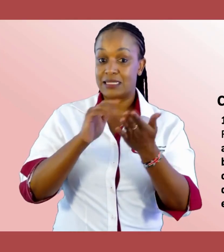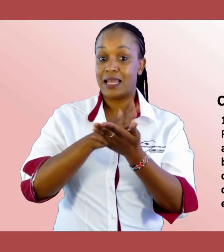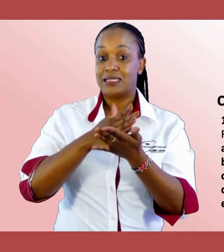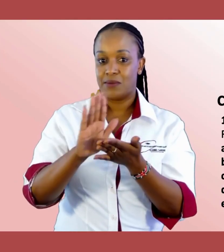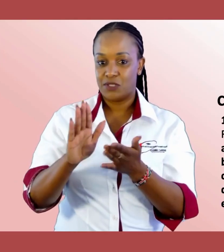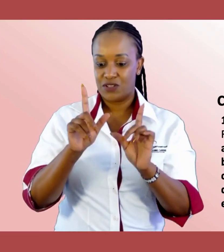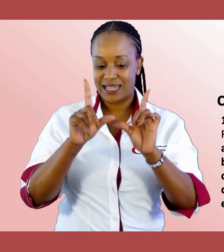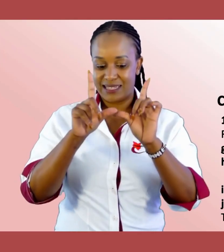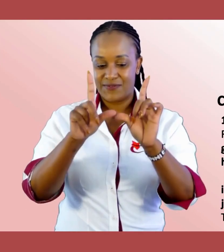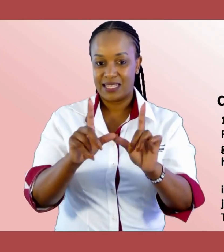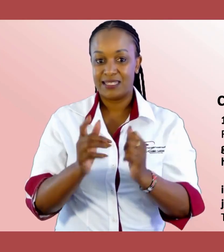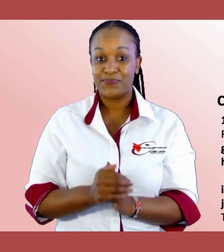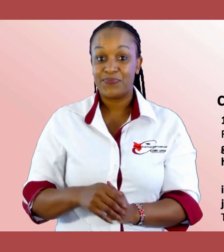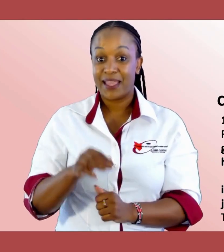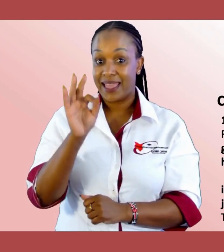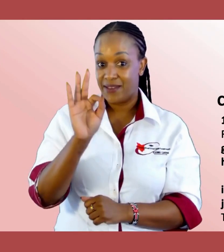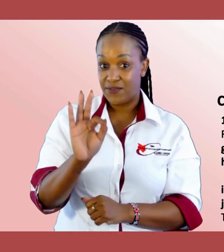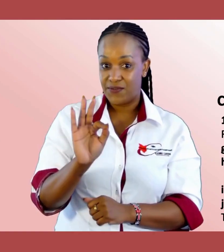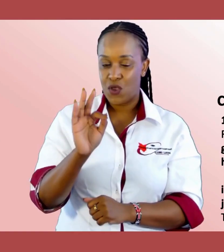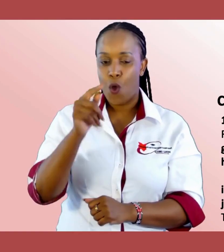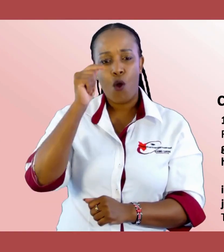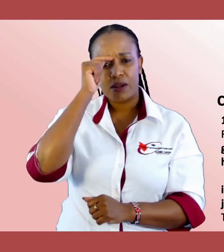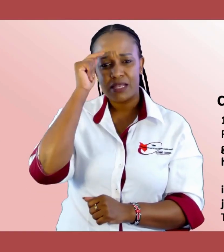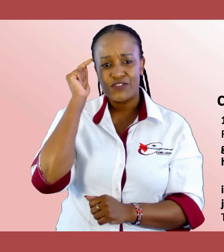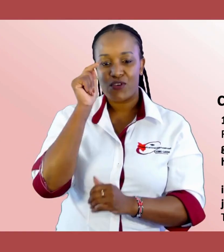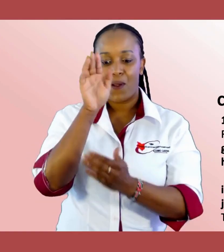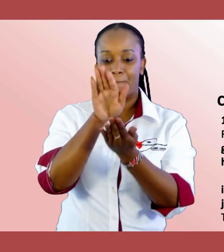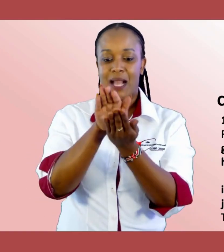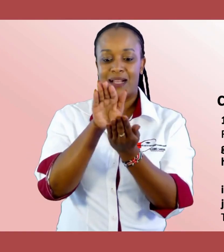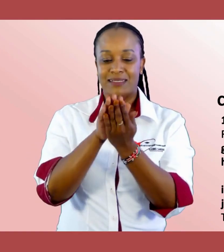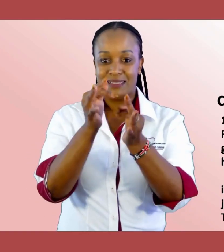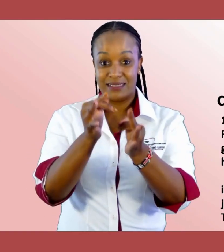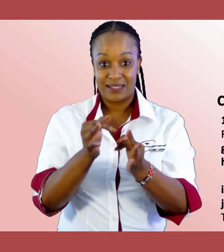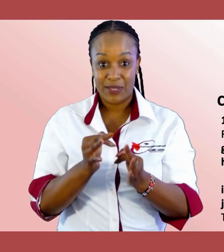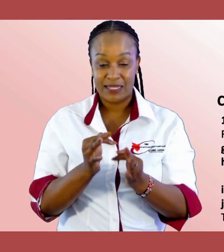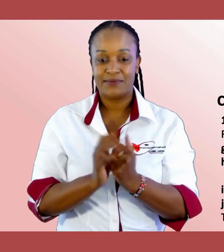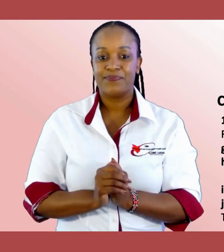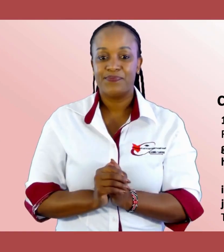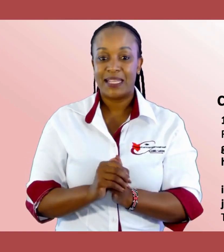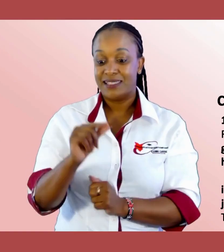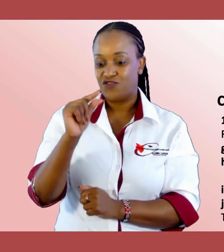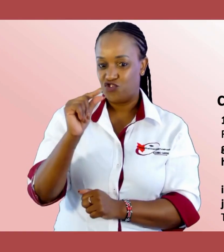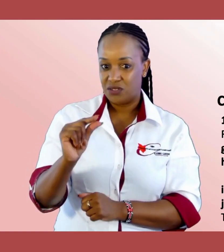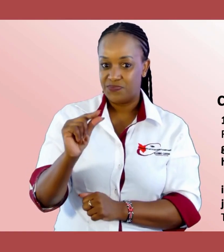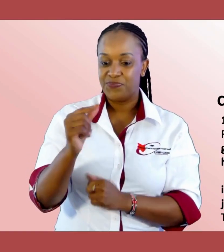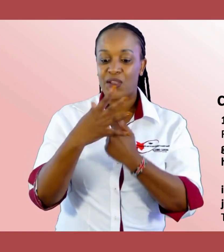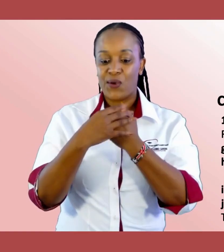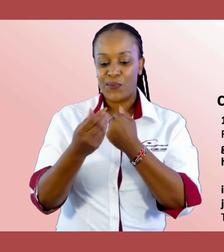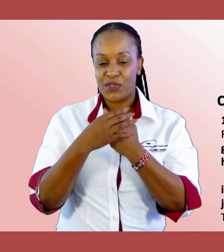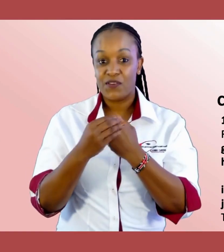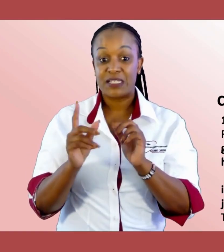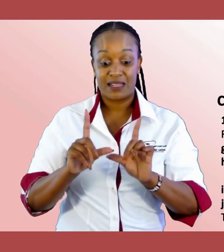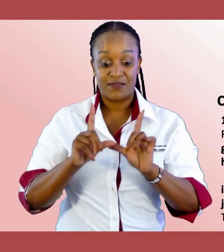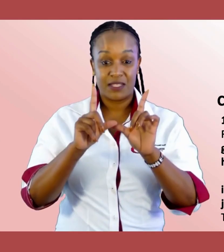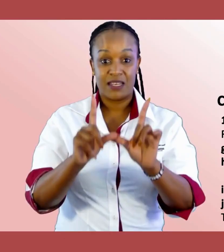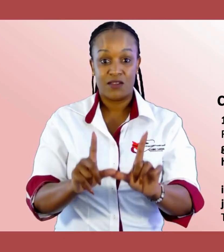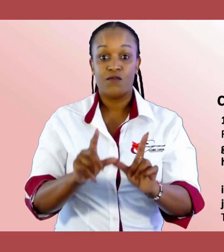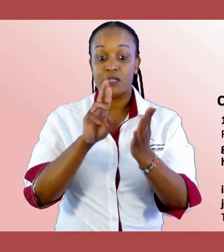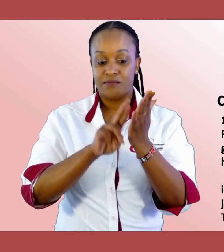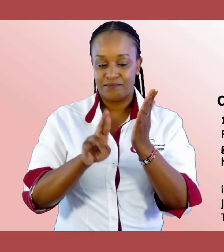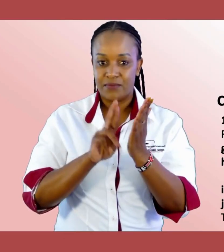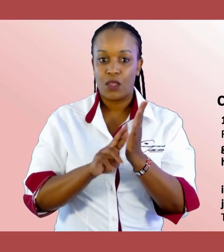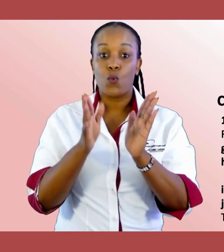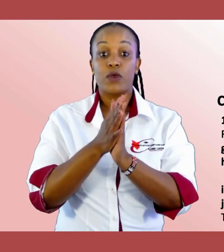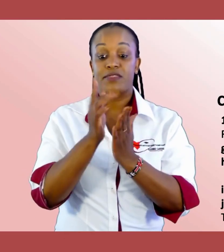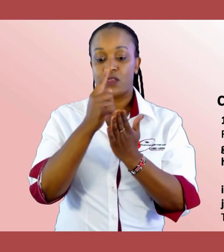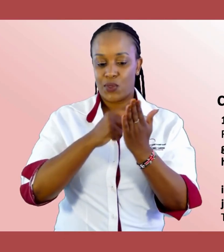exemption certificate. F. Original bank statement. G. Copy of certificate of